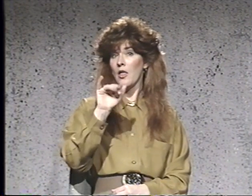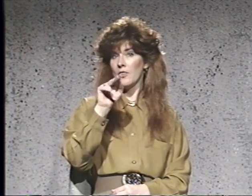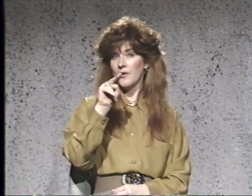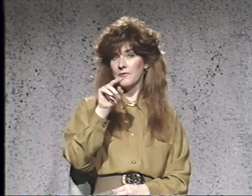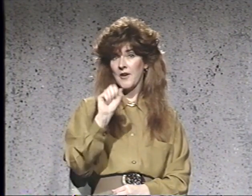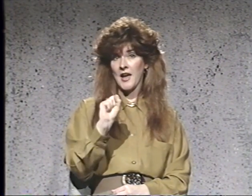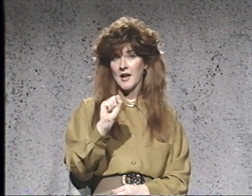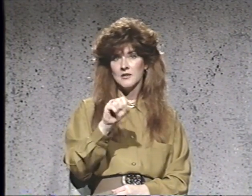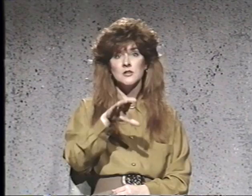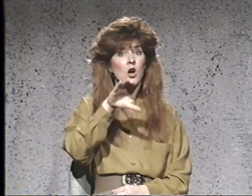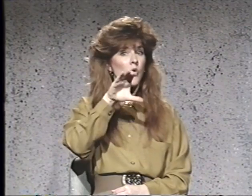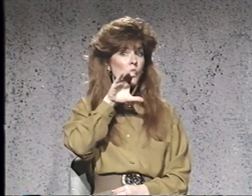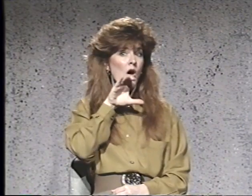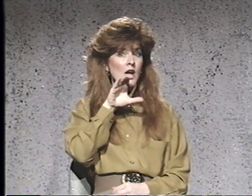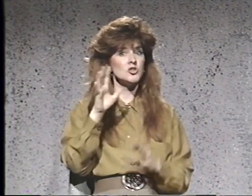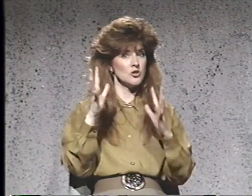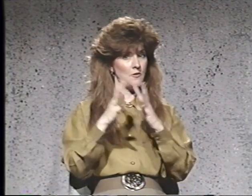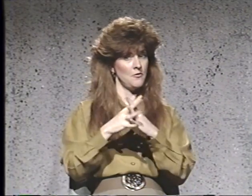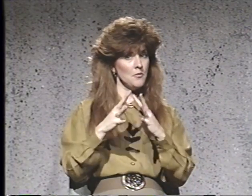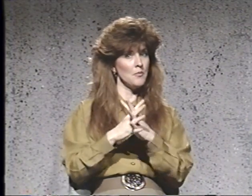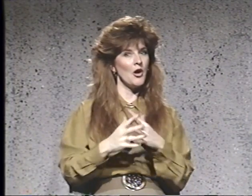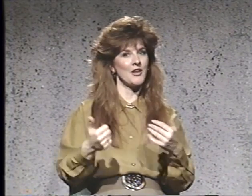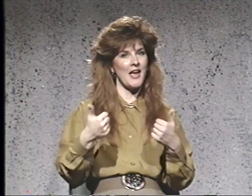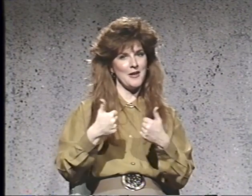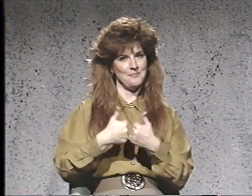The fans watched the football game.